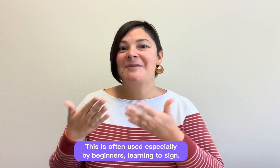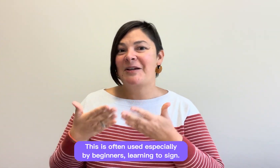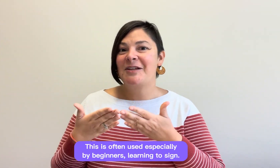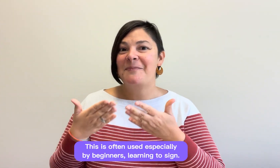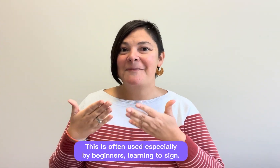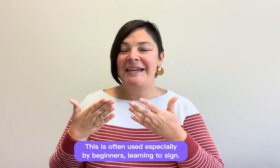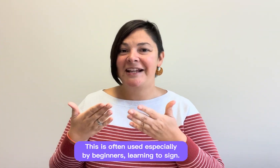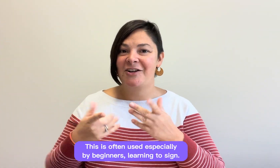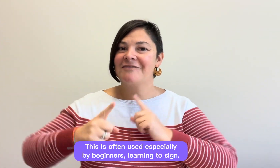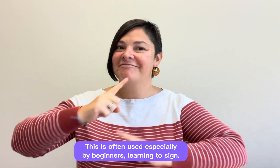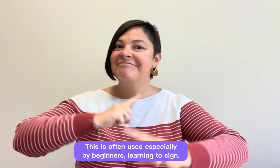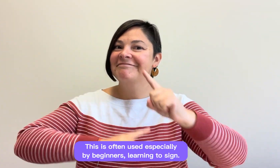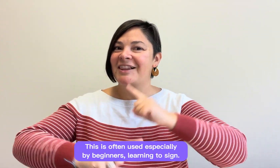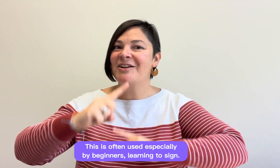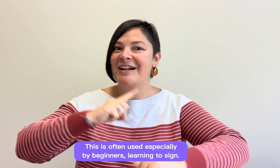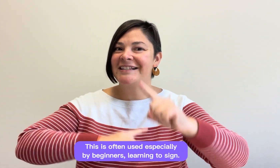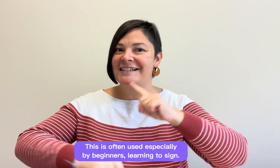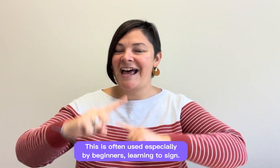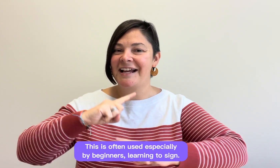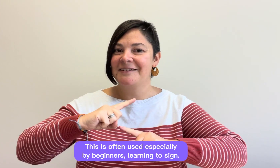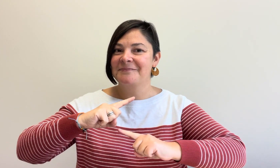especially by beginners learning to sign.